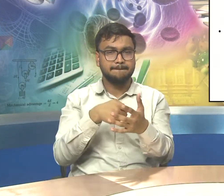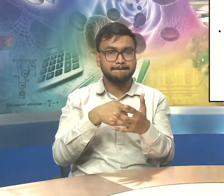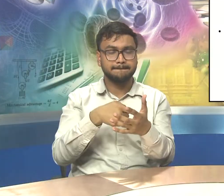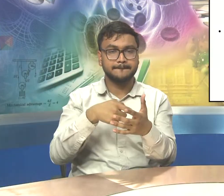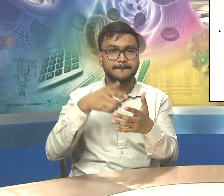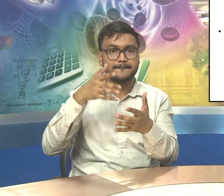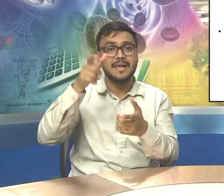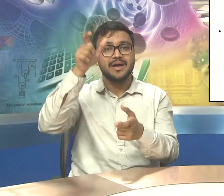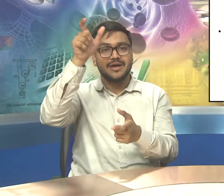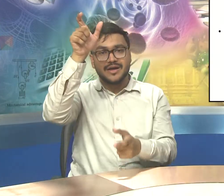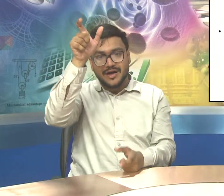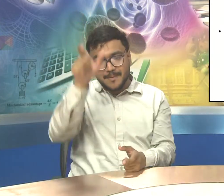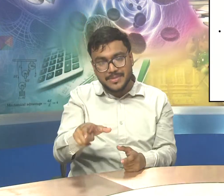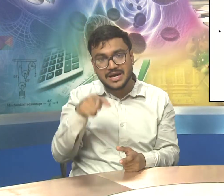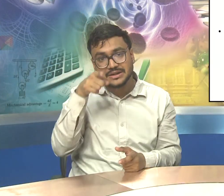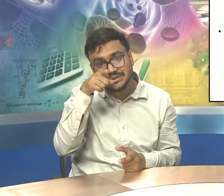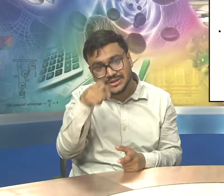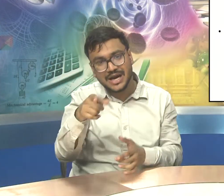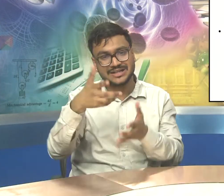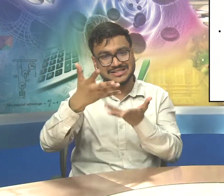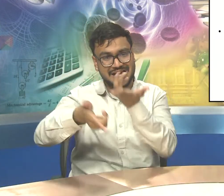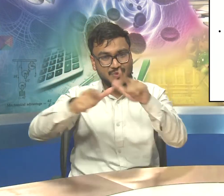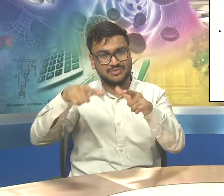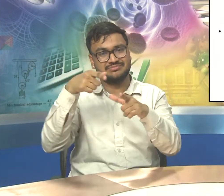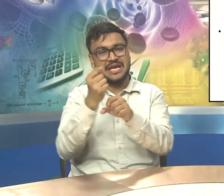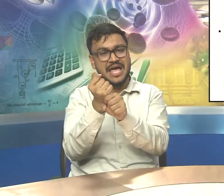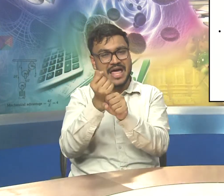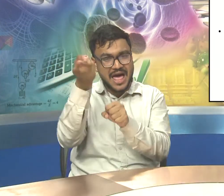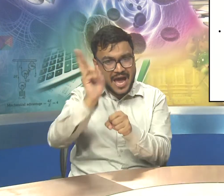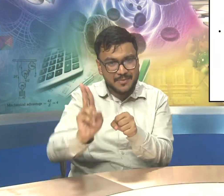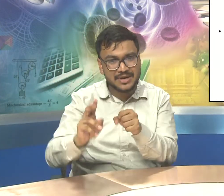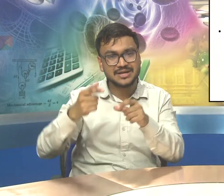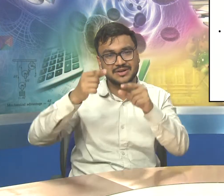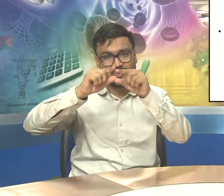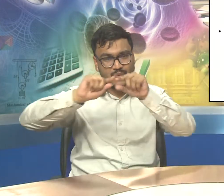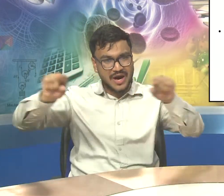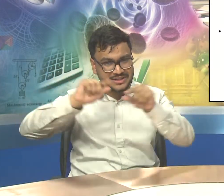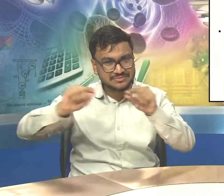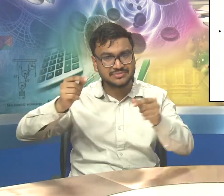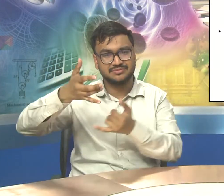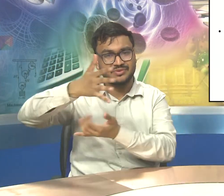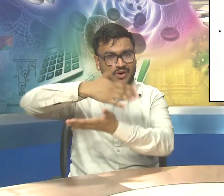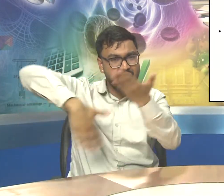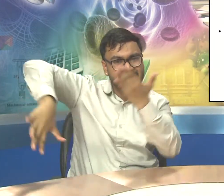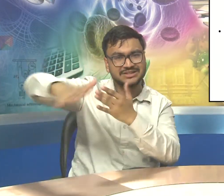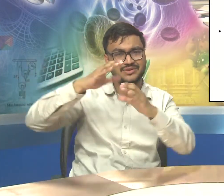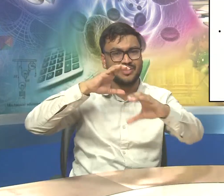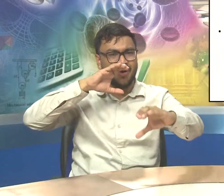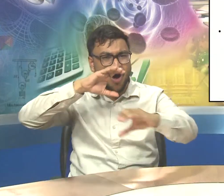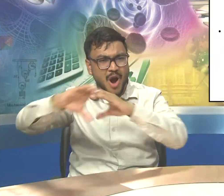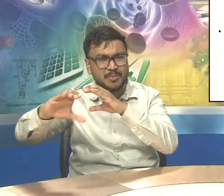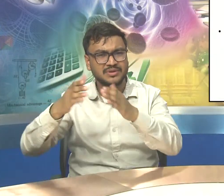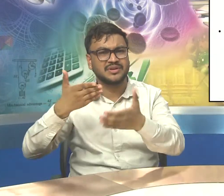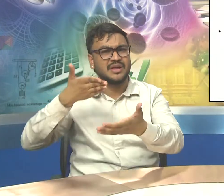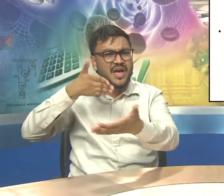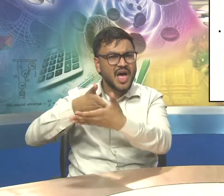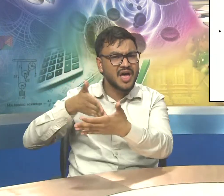You may think that language is mainly considered as a medium through